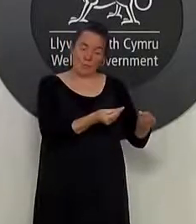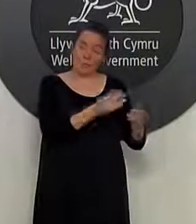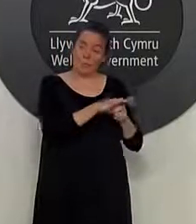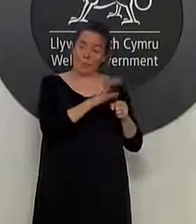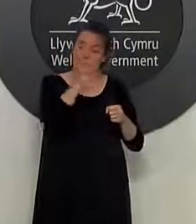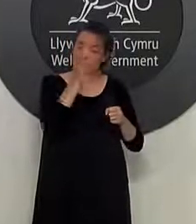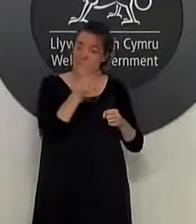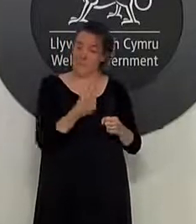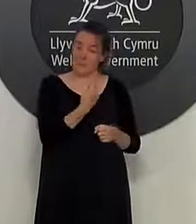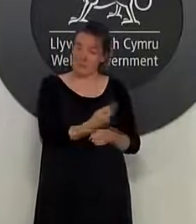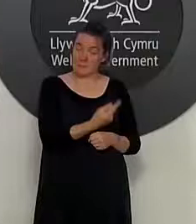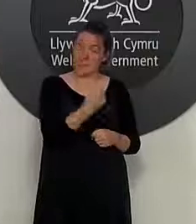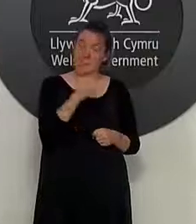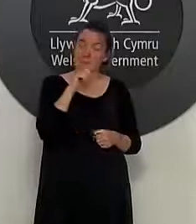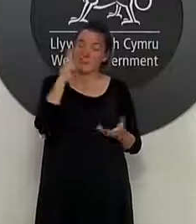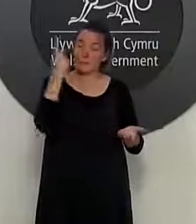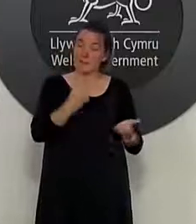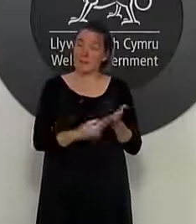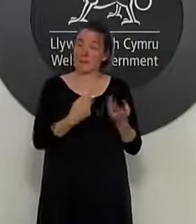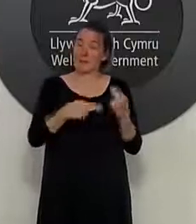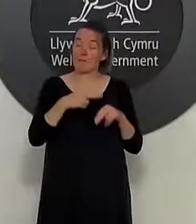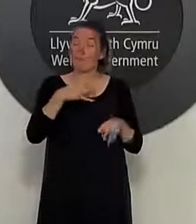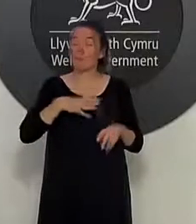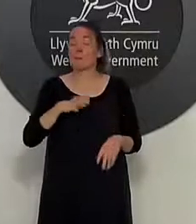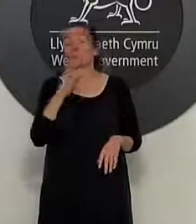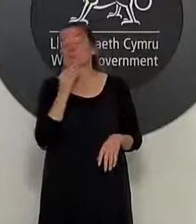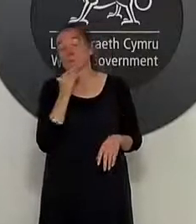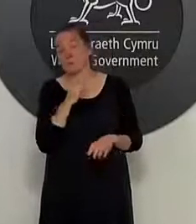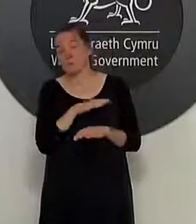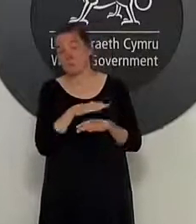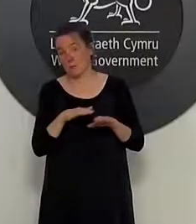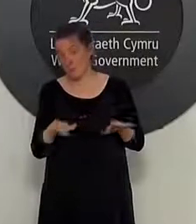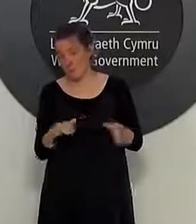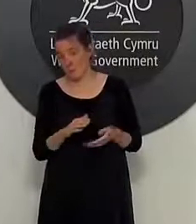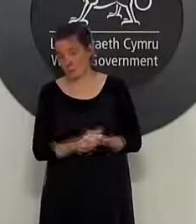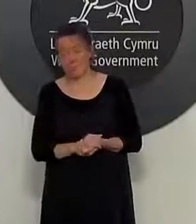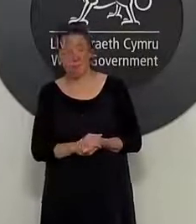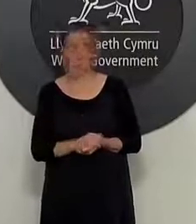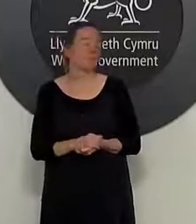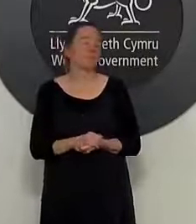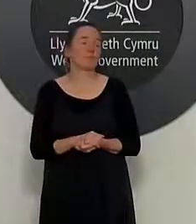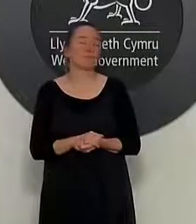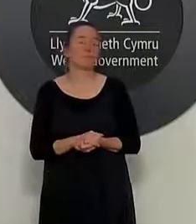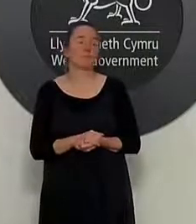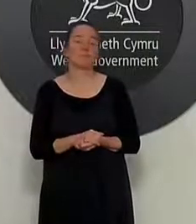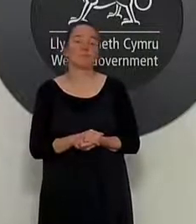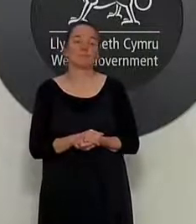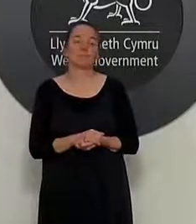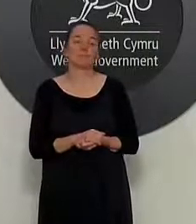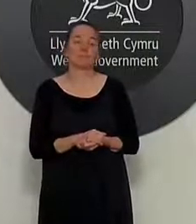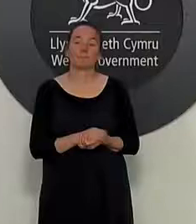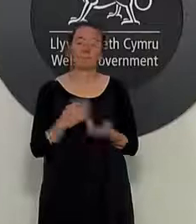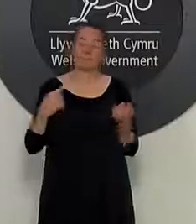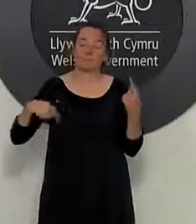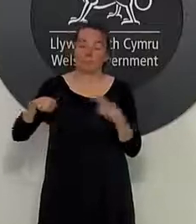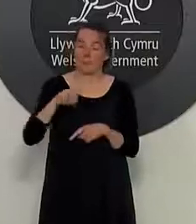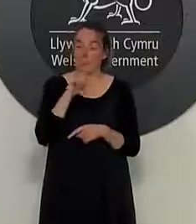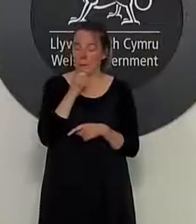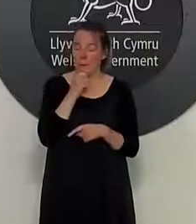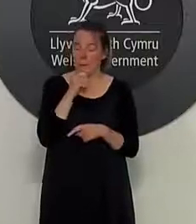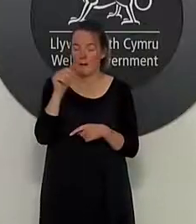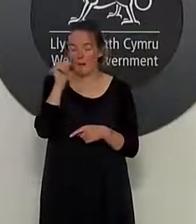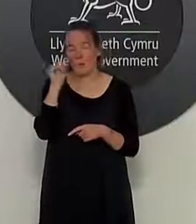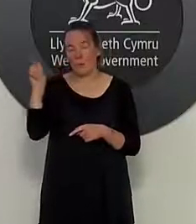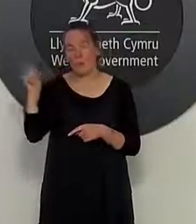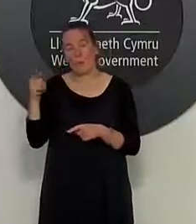for local authorities to decide whether or not they want to make use of them. And we will, and I know the Minister, Julie